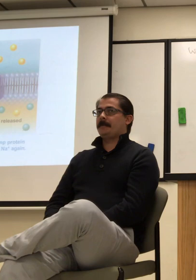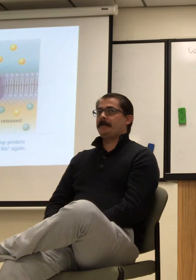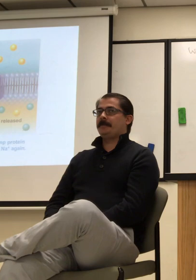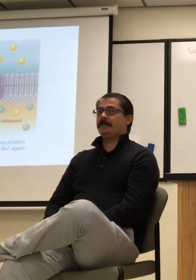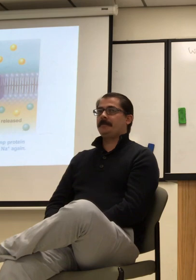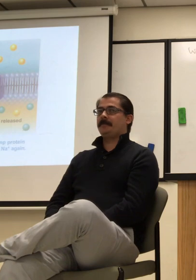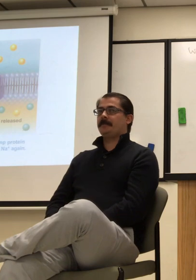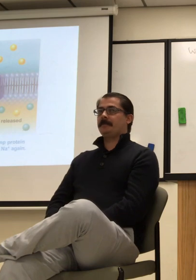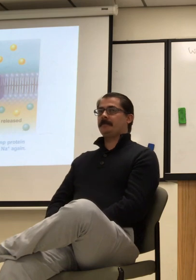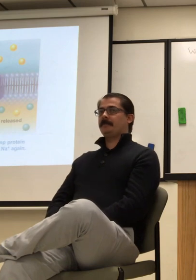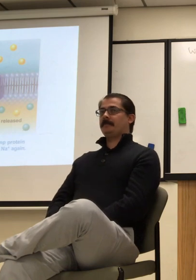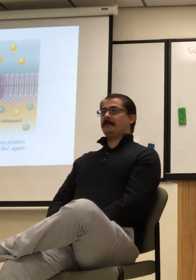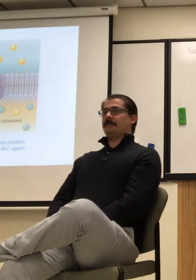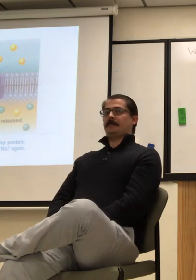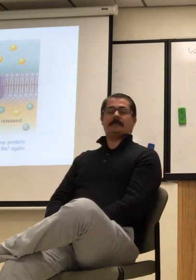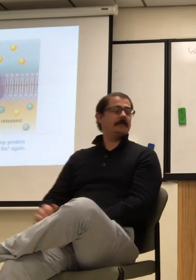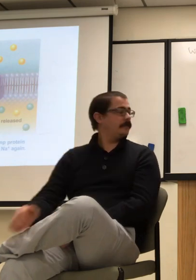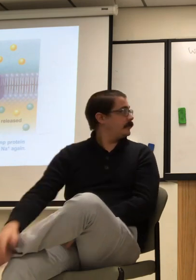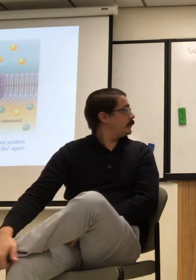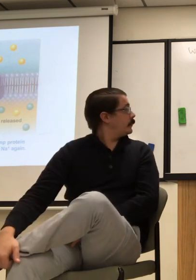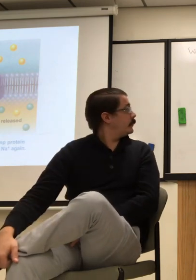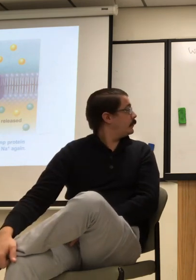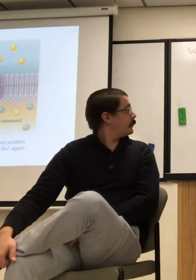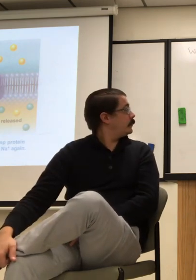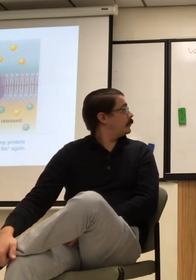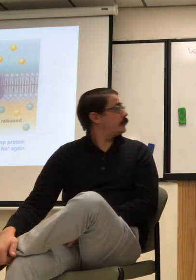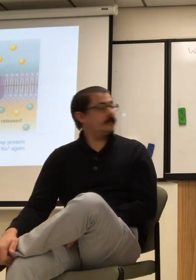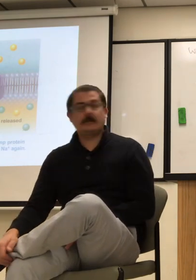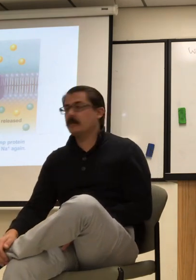They call that a sodium leak channel.